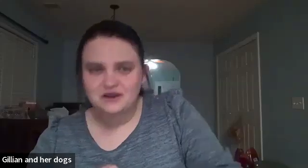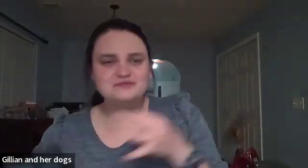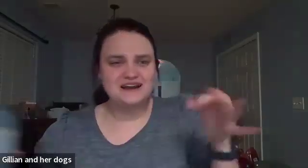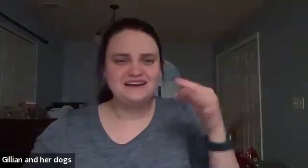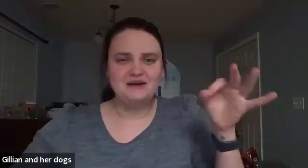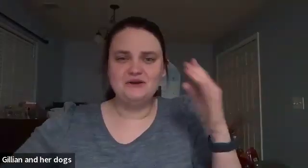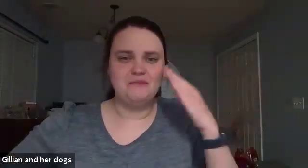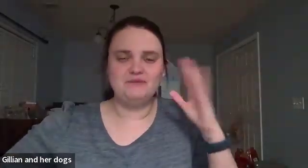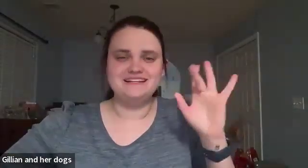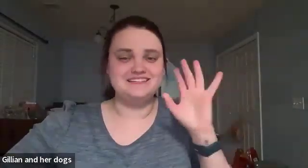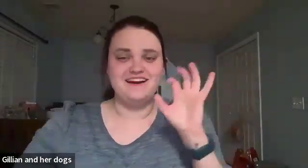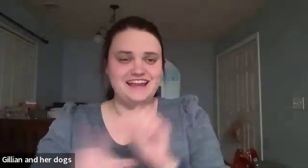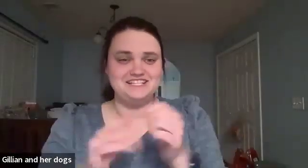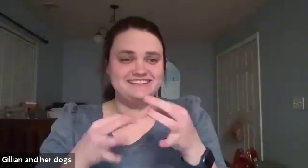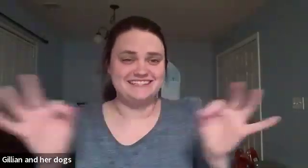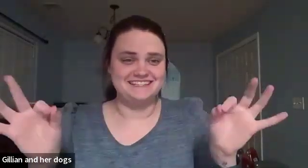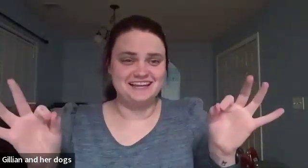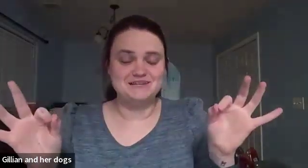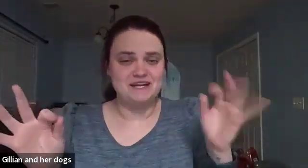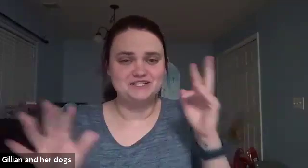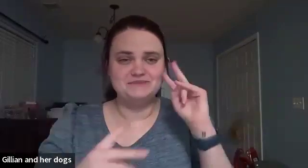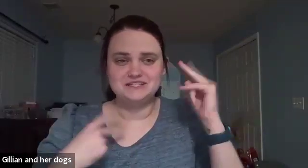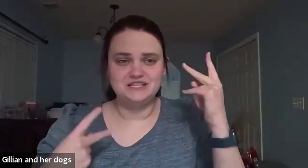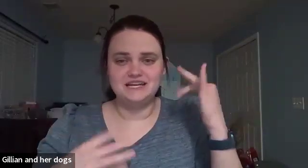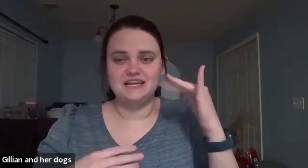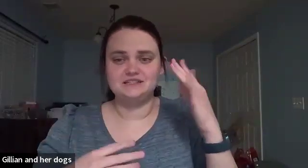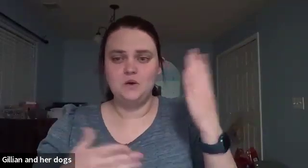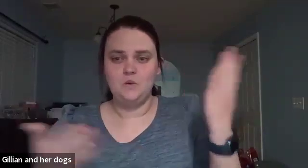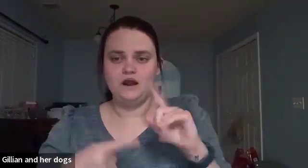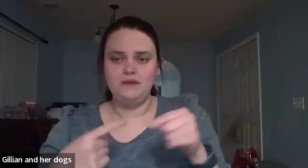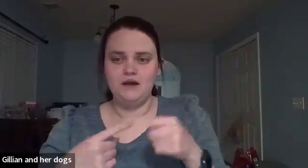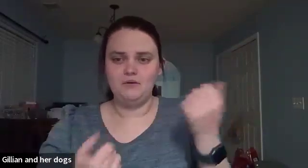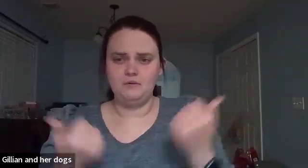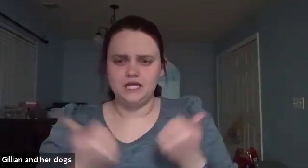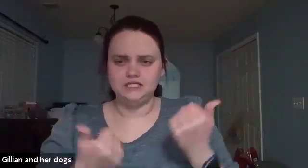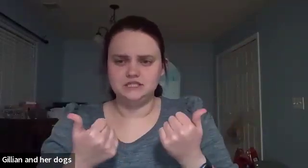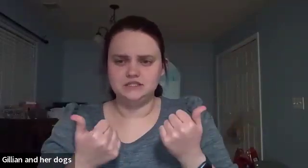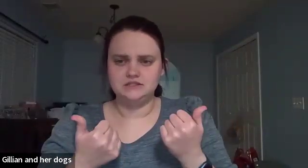So I don't know. My brain is not catching this sentence, guys. Am I just misunderstanding? It's what about which?